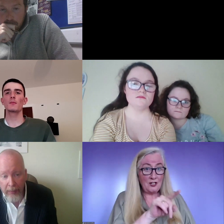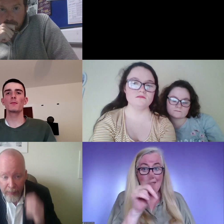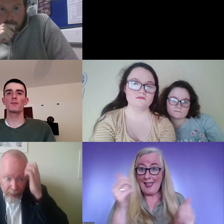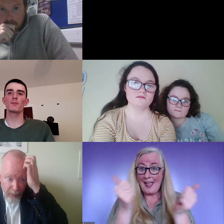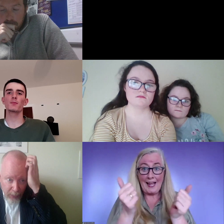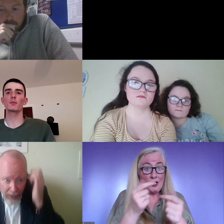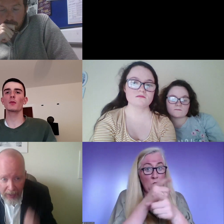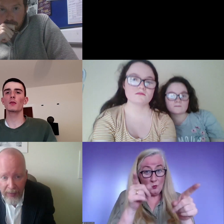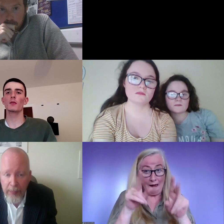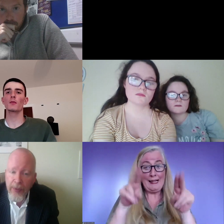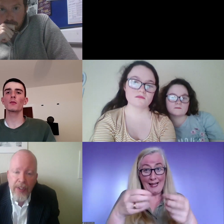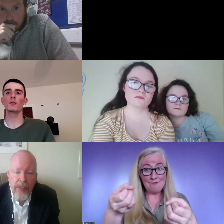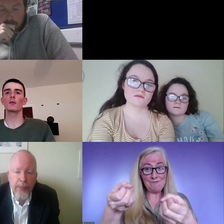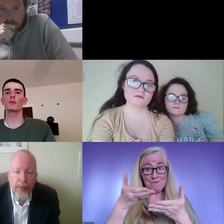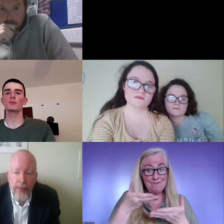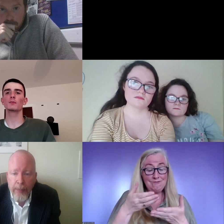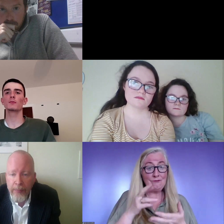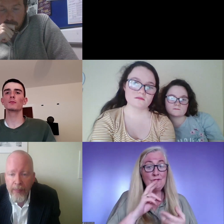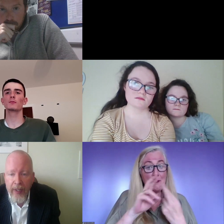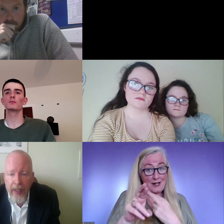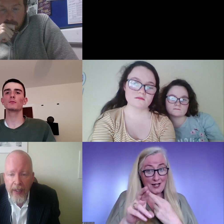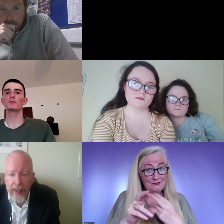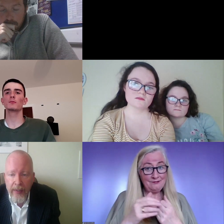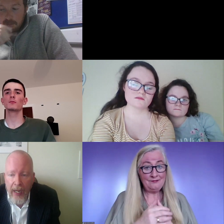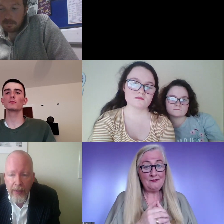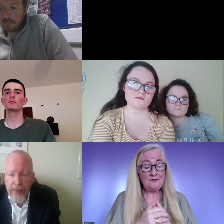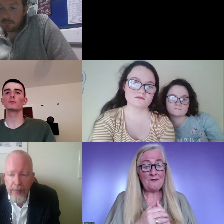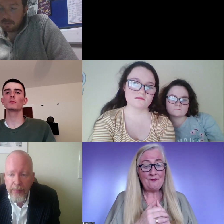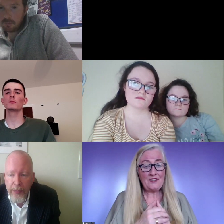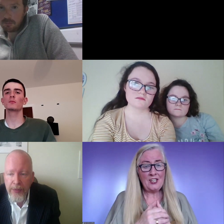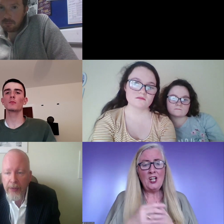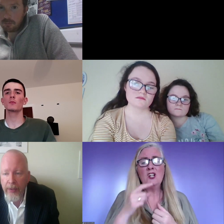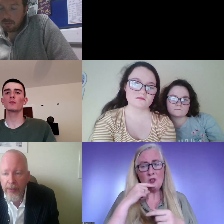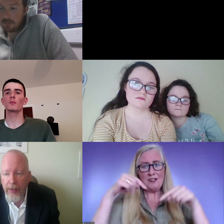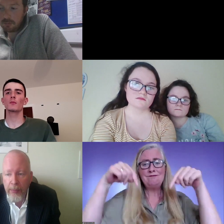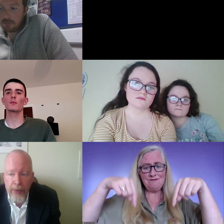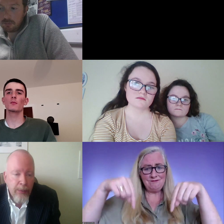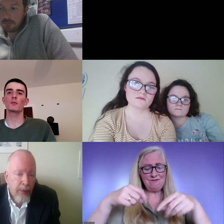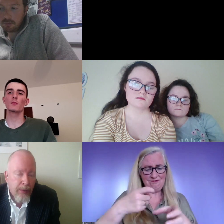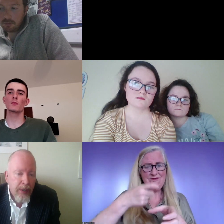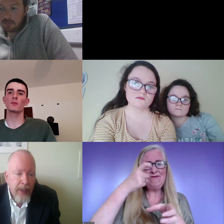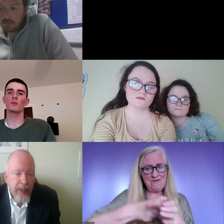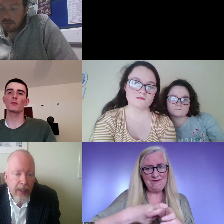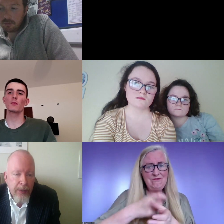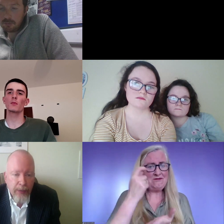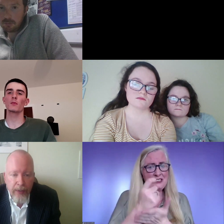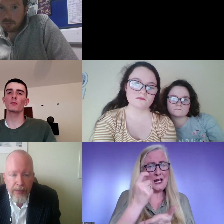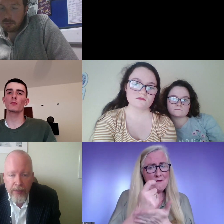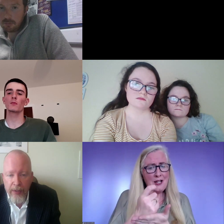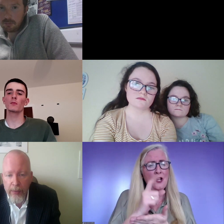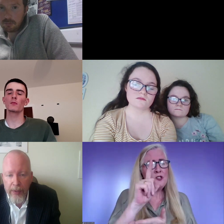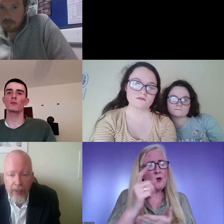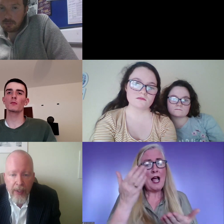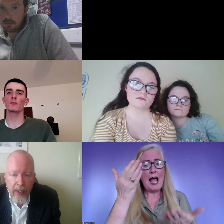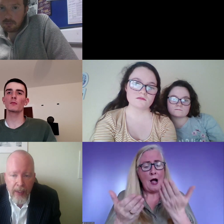said, these have been really tough times for everyone. And how has music or literature helped you or your friends